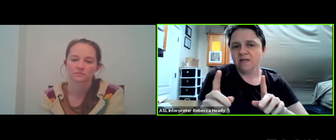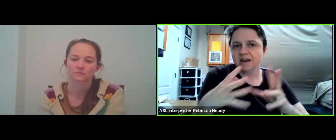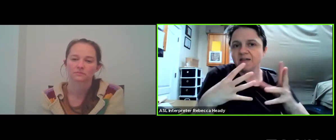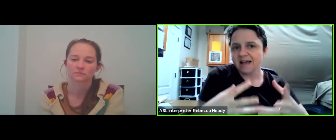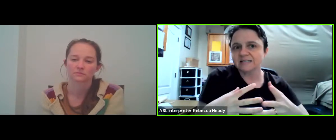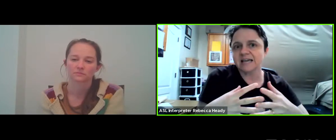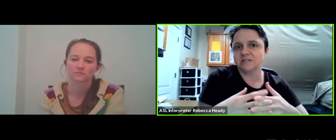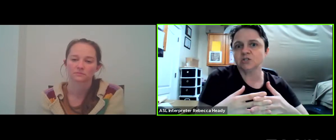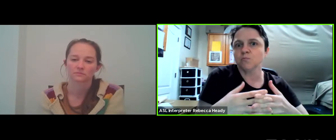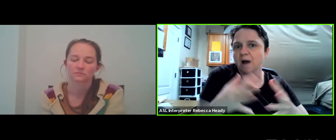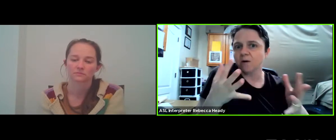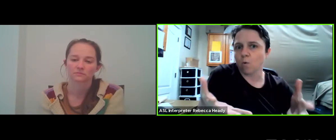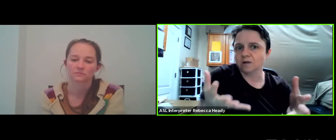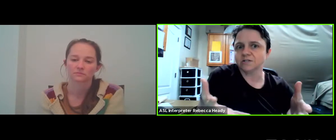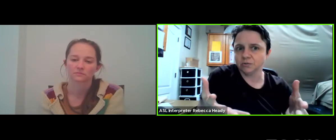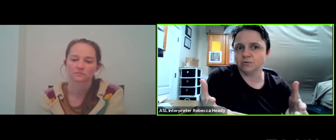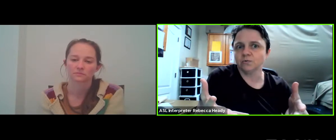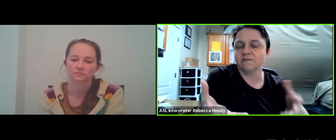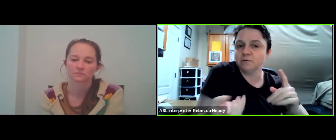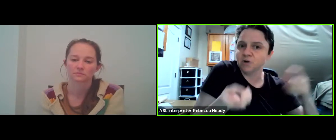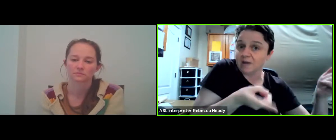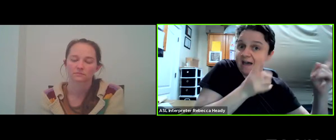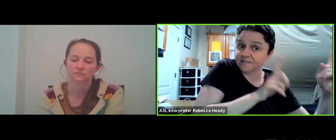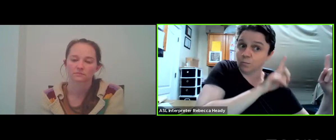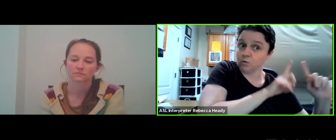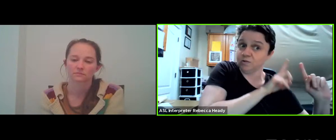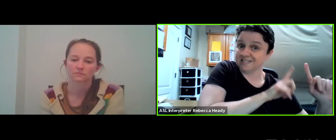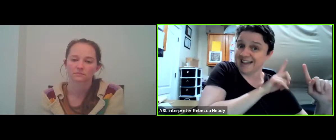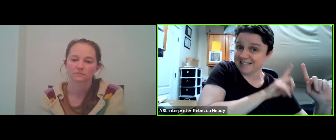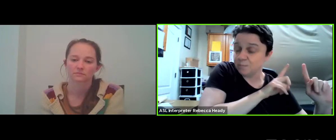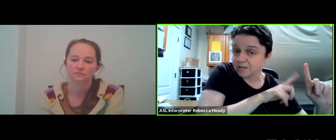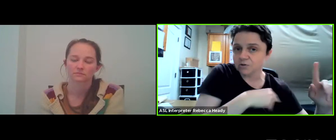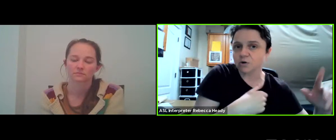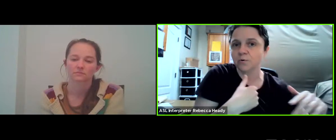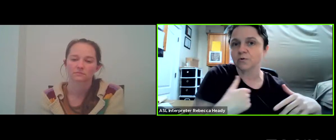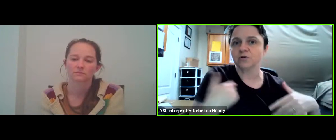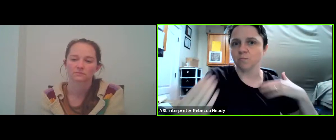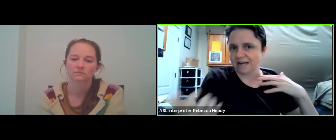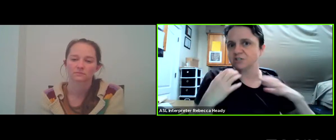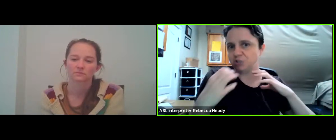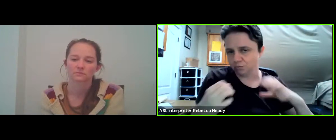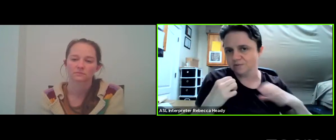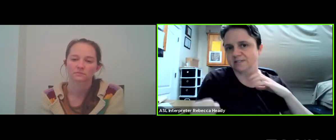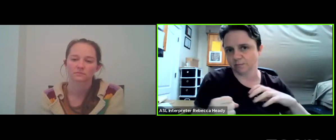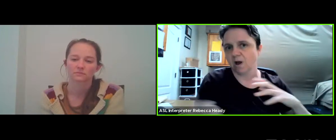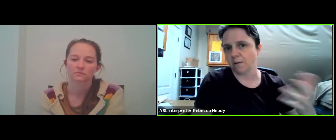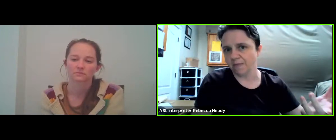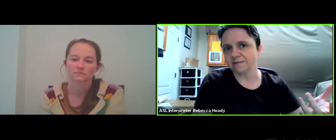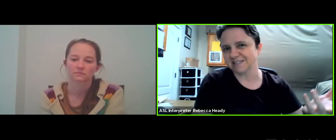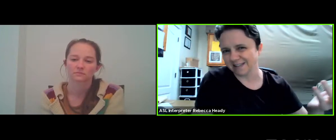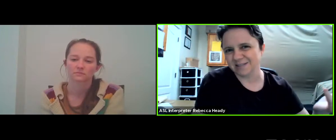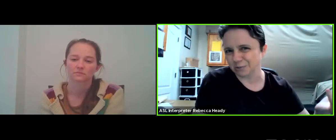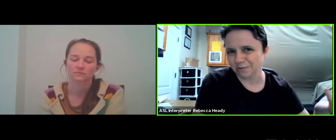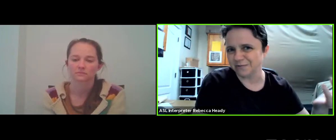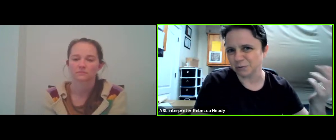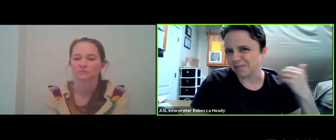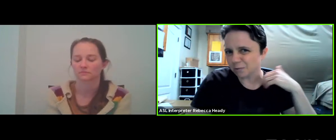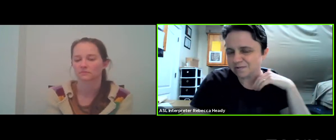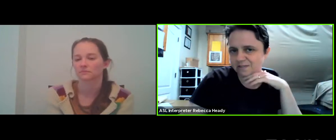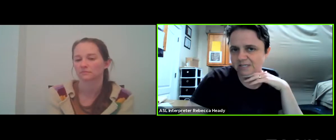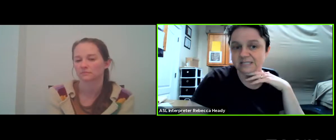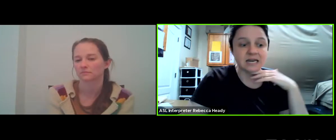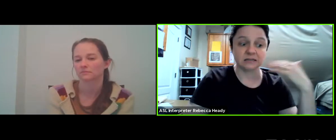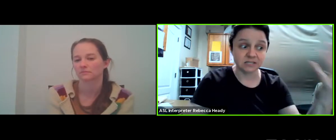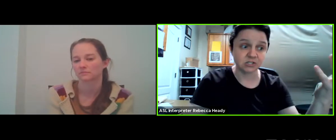group, then in that case, you might want to, if you don't have someone who's assigned to be your interpreter, you might choose to SimCom. That's the lesser of